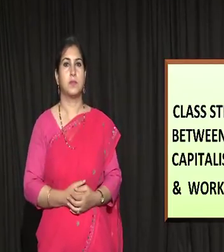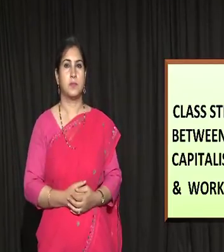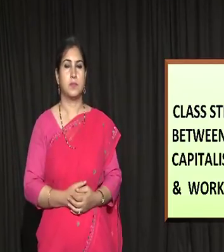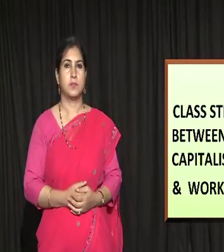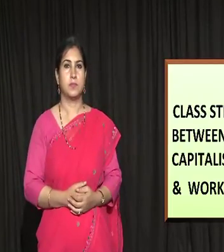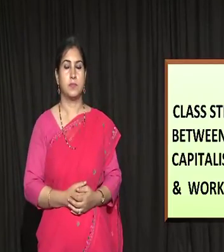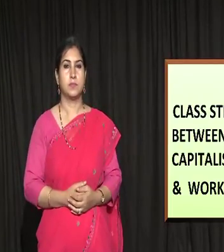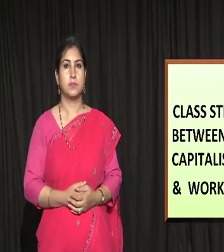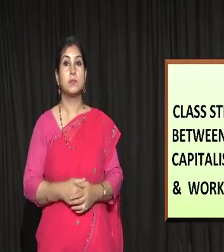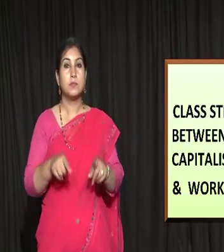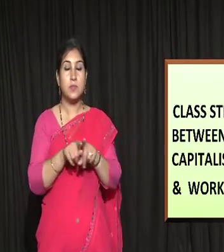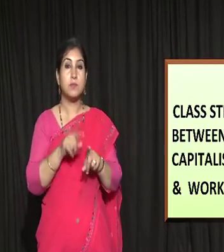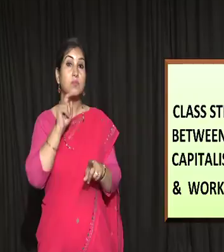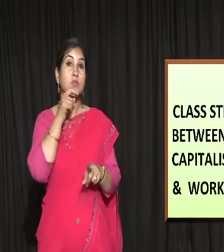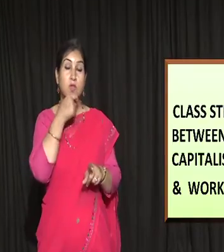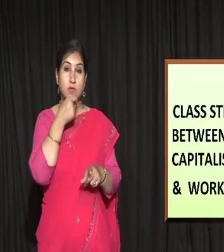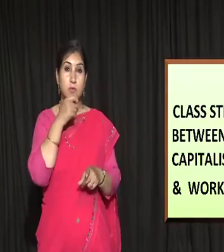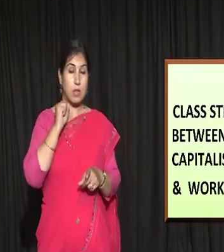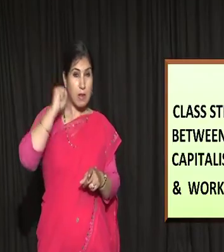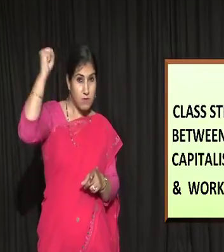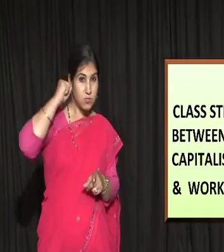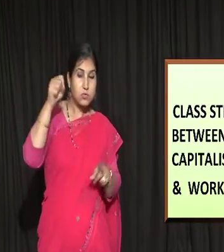The Russian Revolution was a result of these ideas.